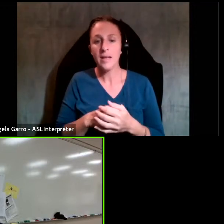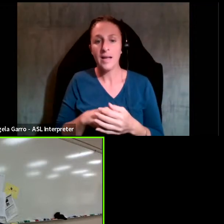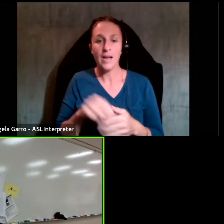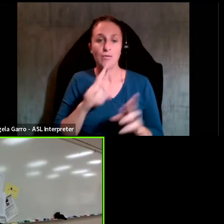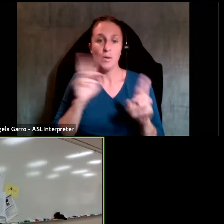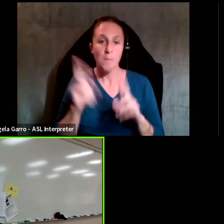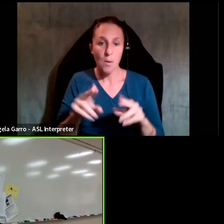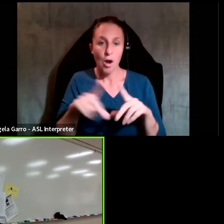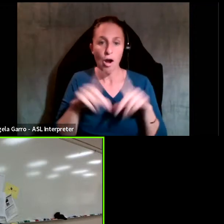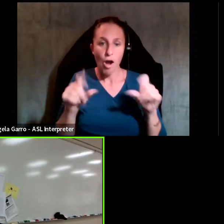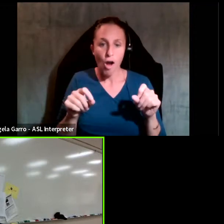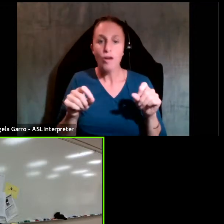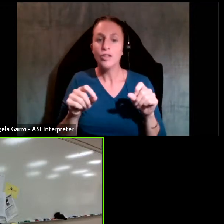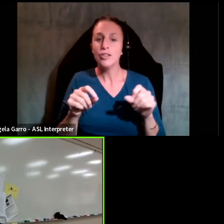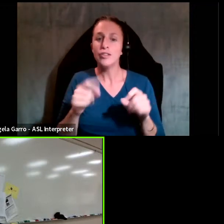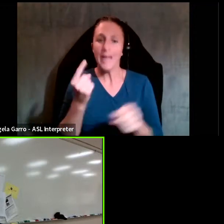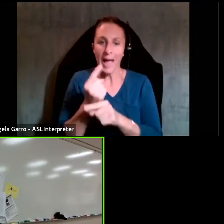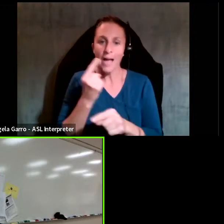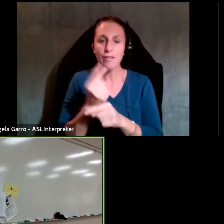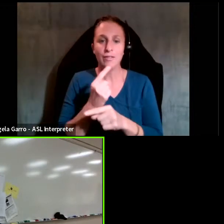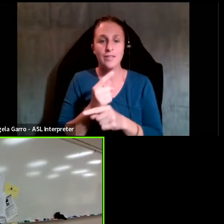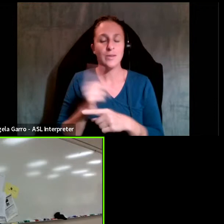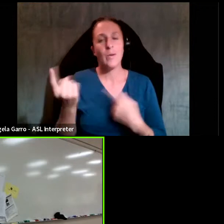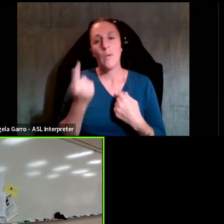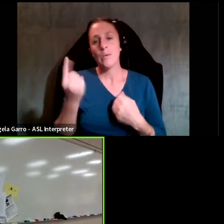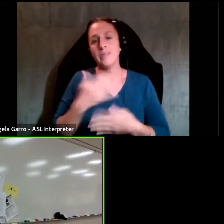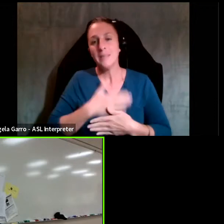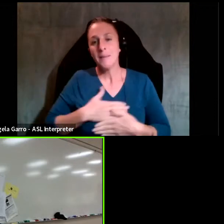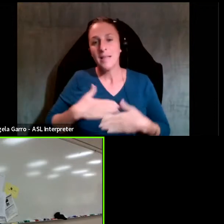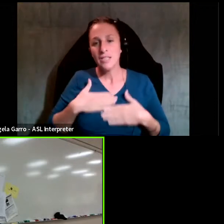And it's always a pleasure to